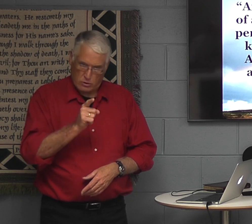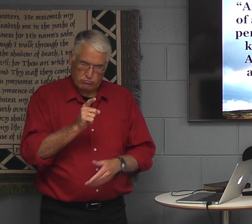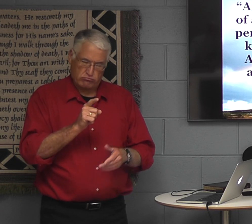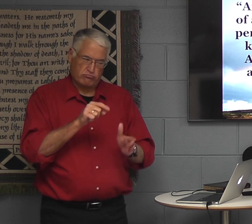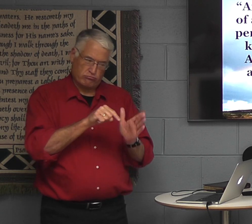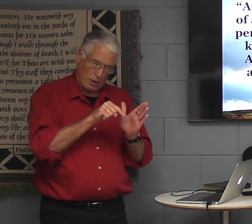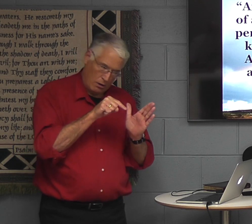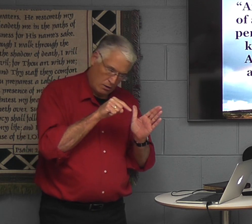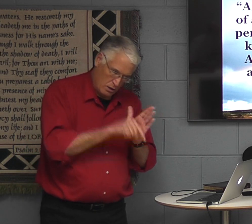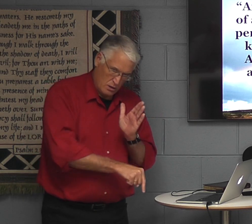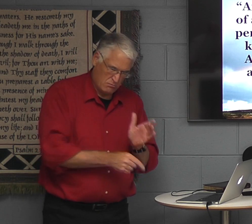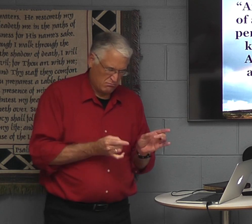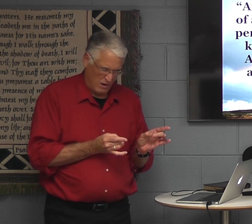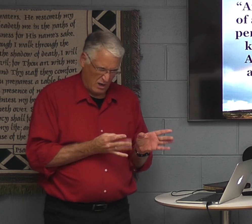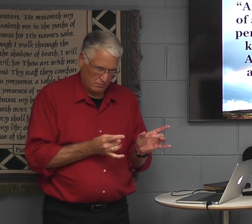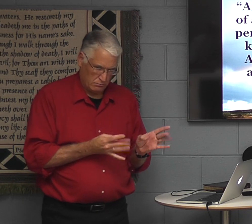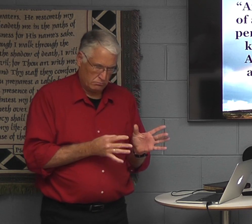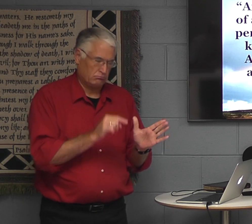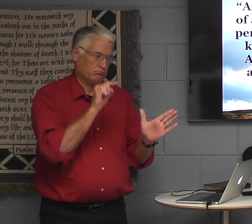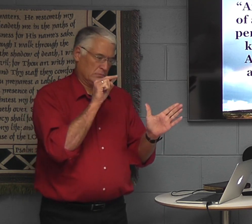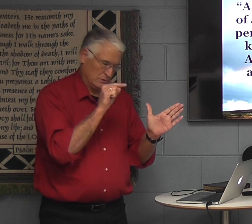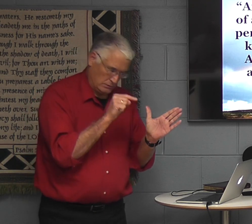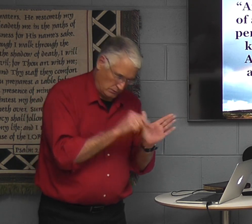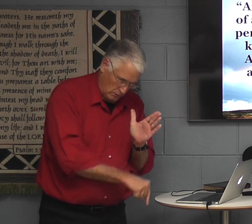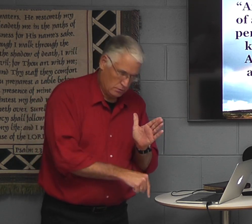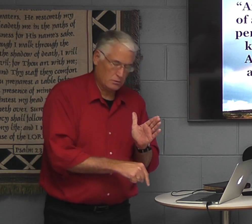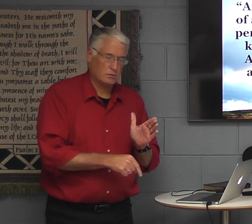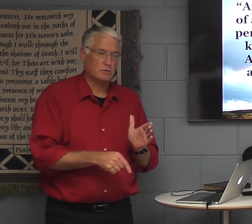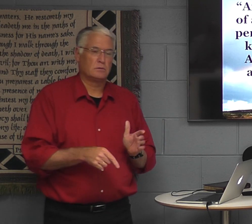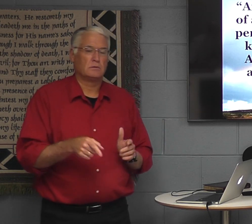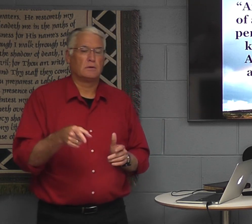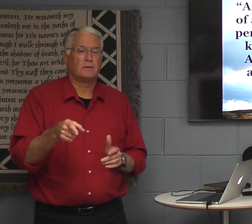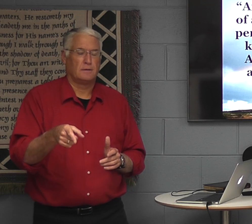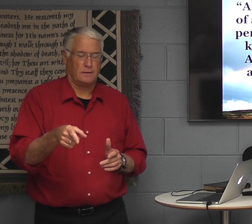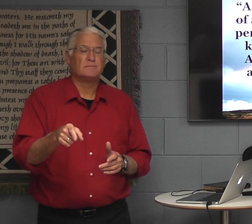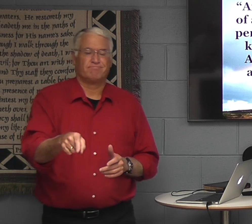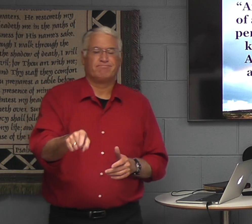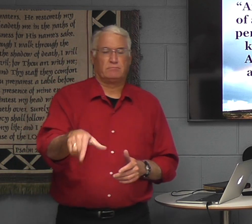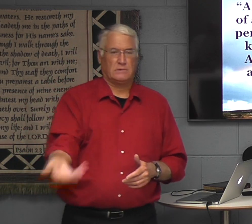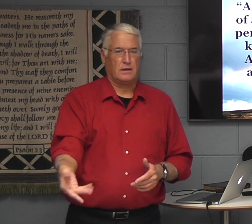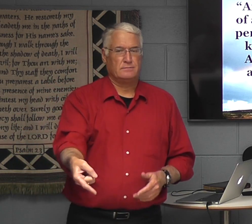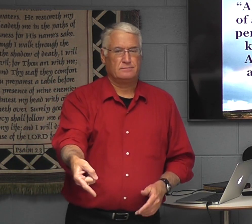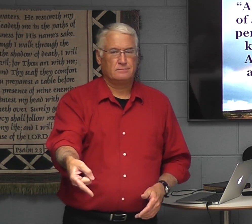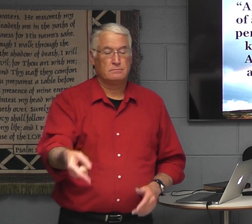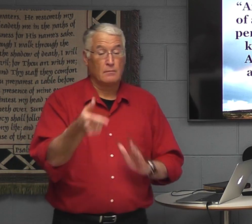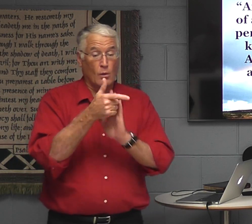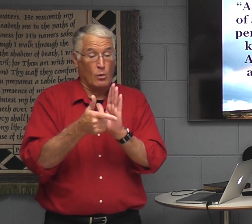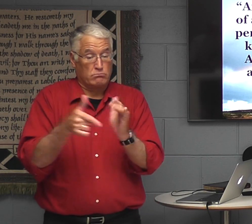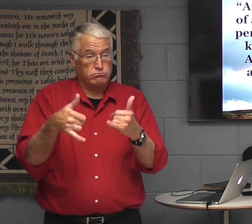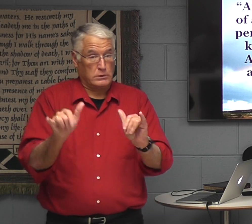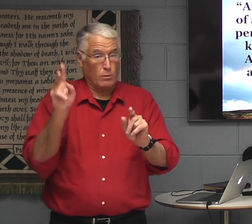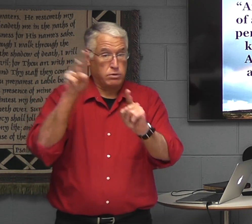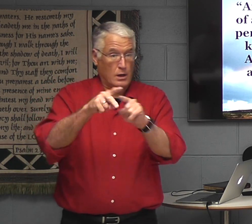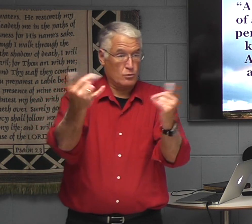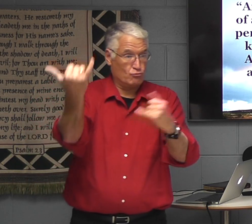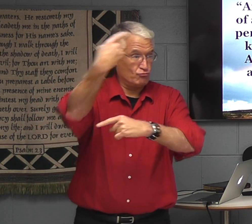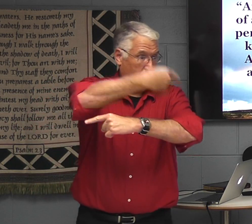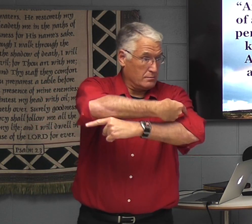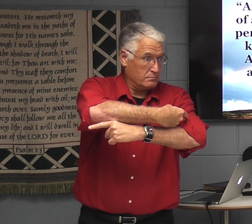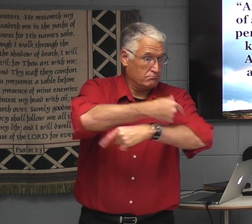who truly kills and takes the life out of hatred kills another person, they must die as well. The law